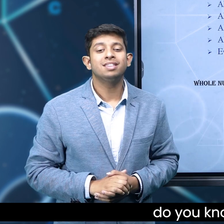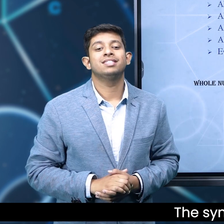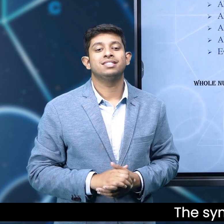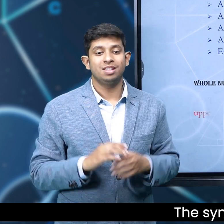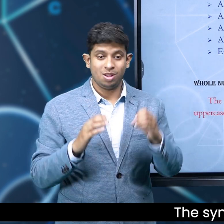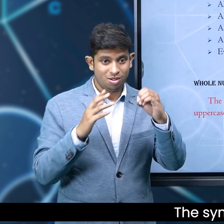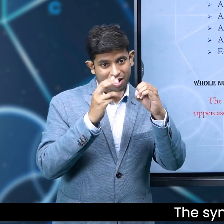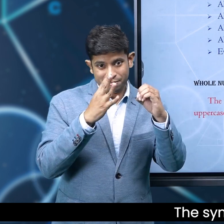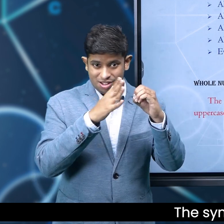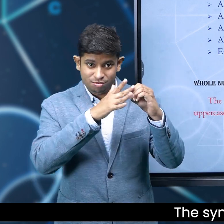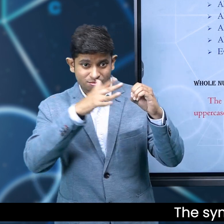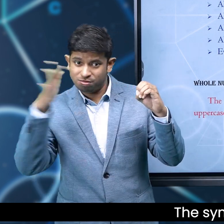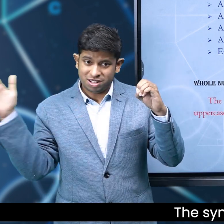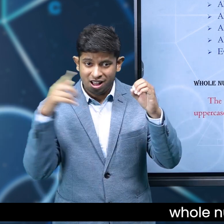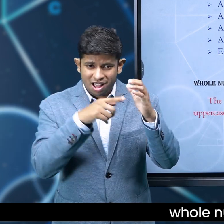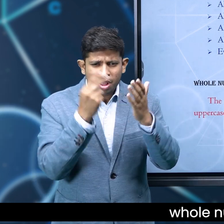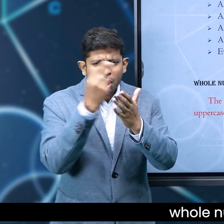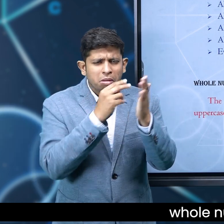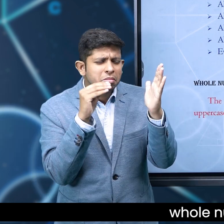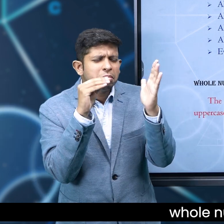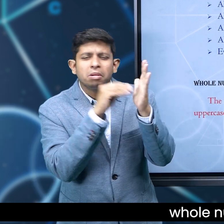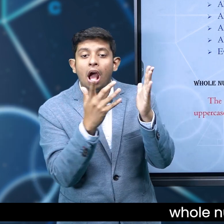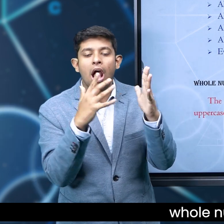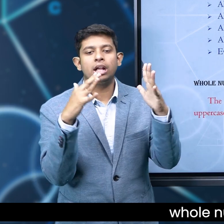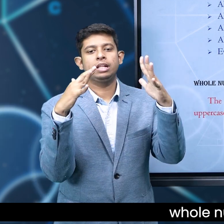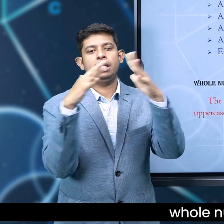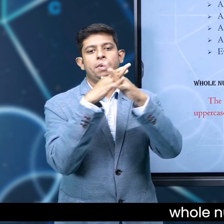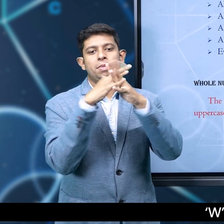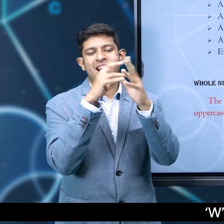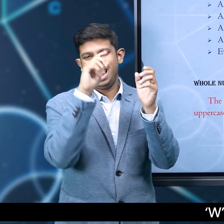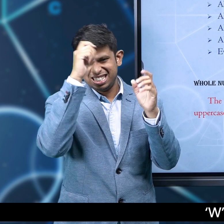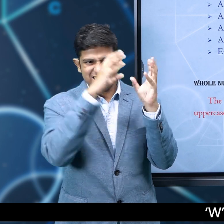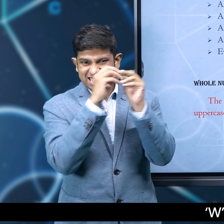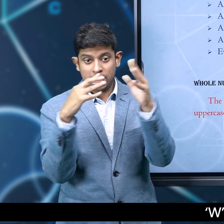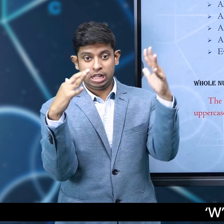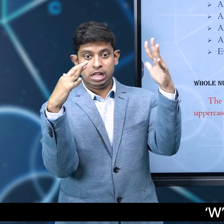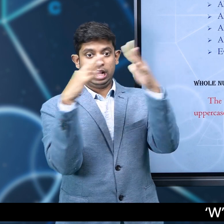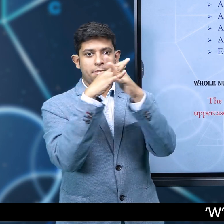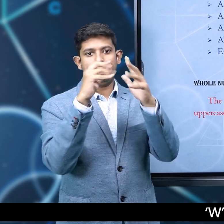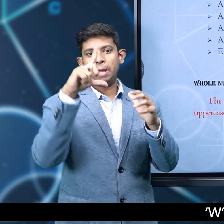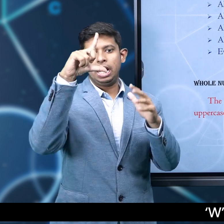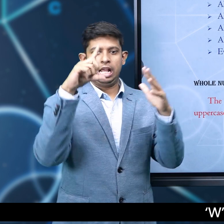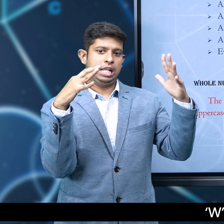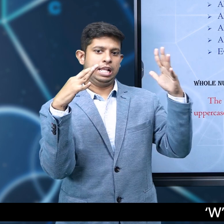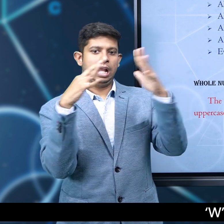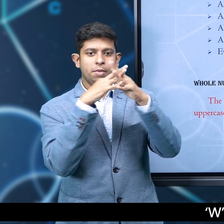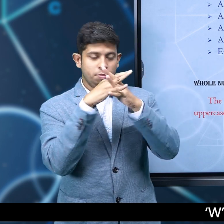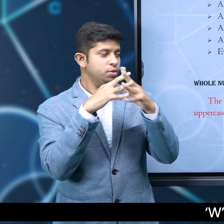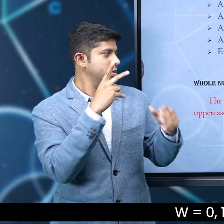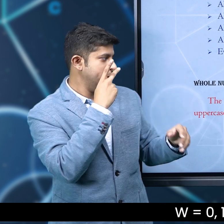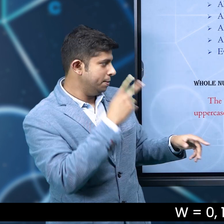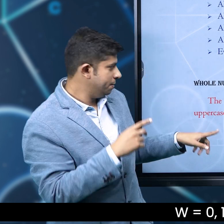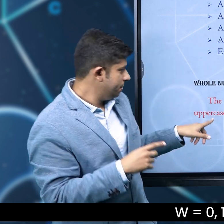The symbol used to represent whole numbers is the alphabet W in the uppercase. W equals